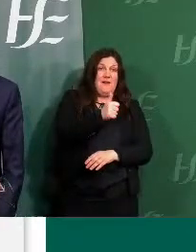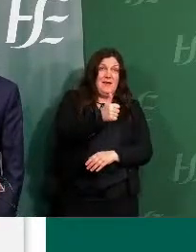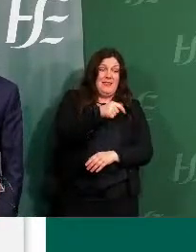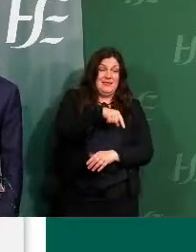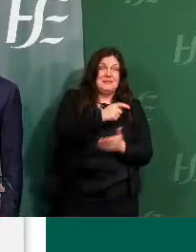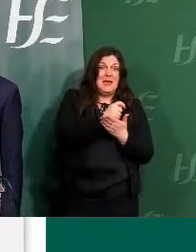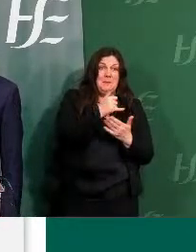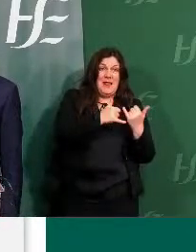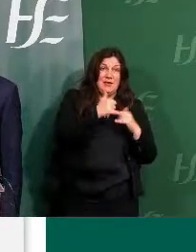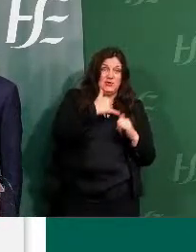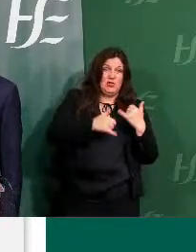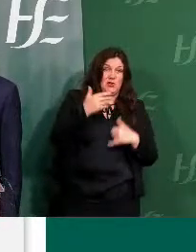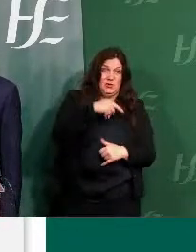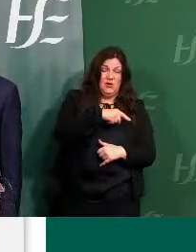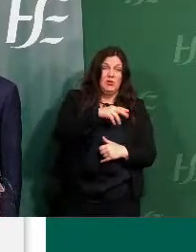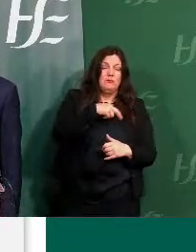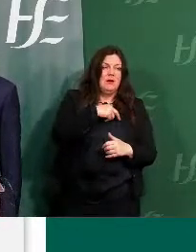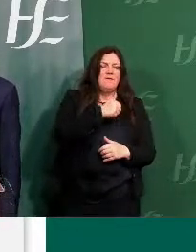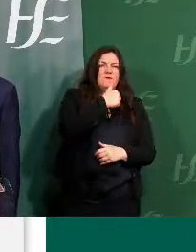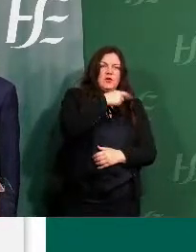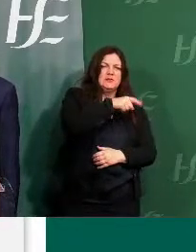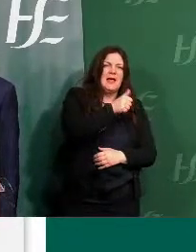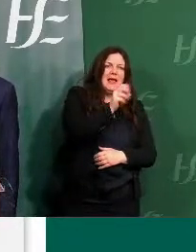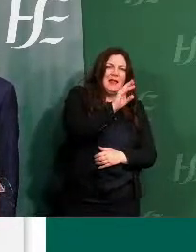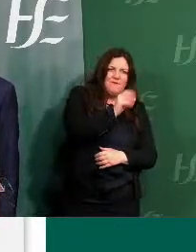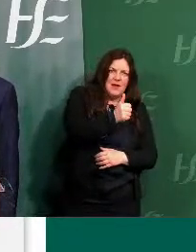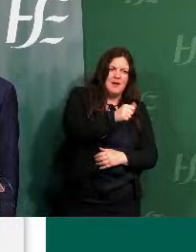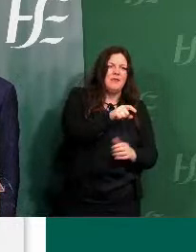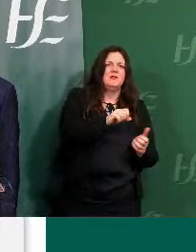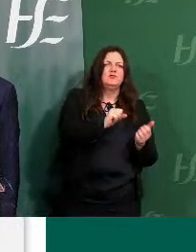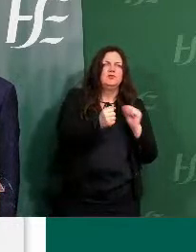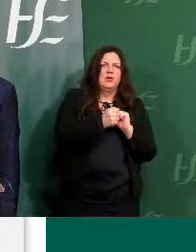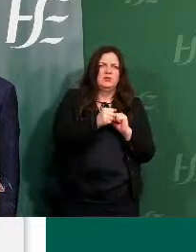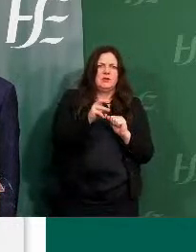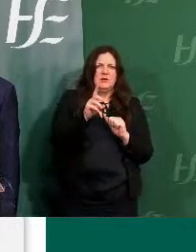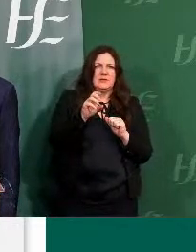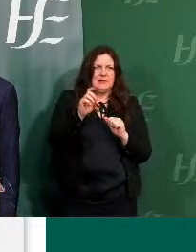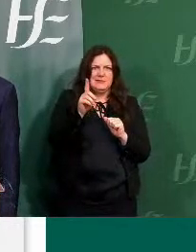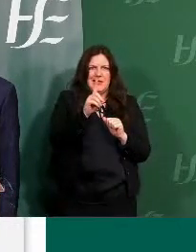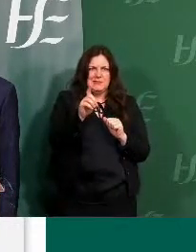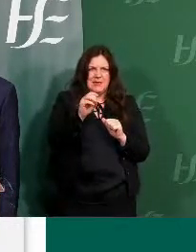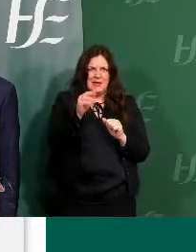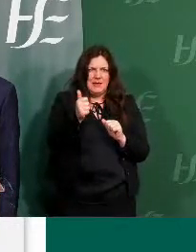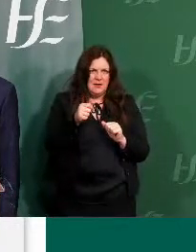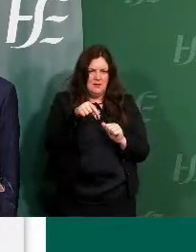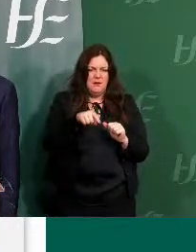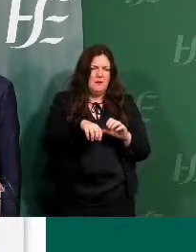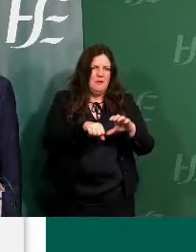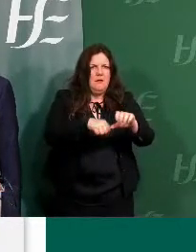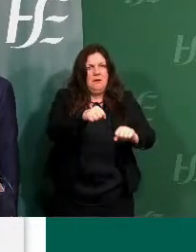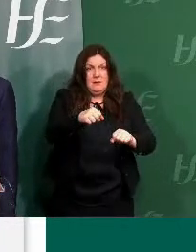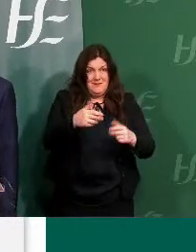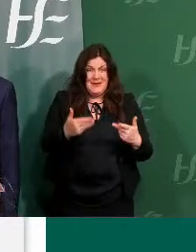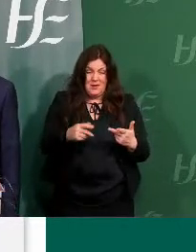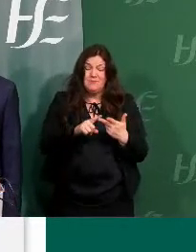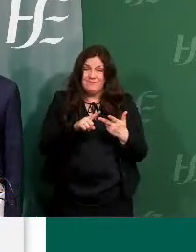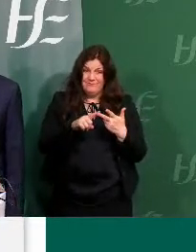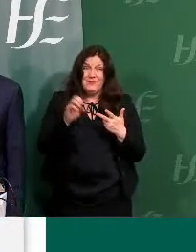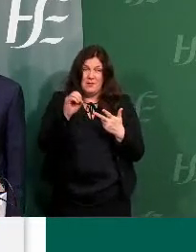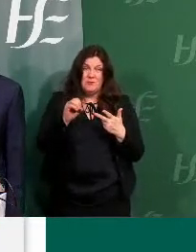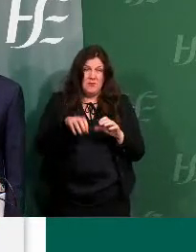Healthcare services, it's eased a little bit, but over 1/3 of our ICU beds remain occupied by patients who are sick with COVID. And this is going